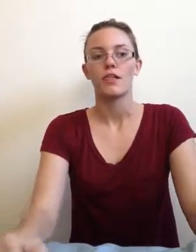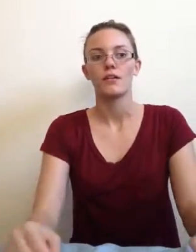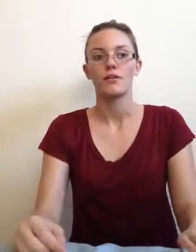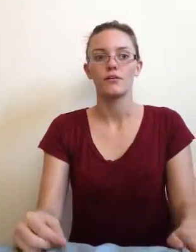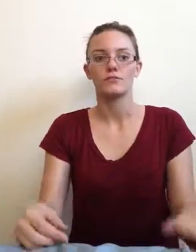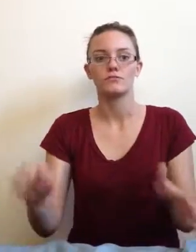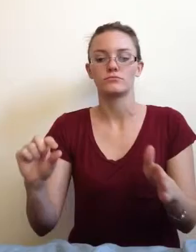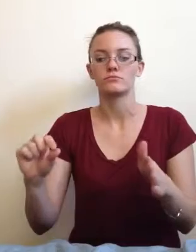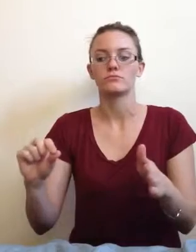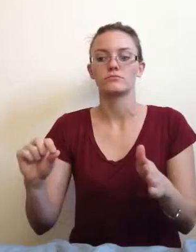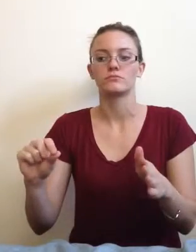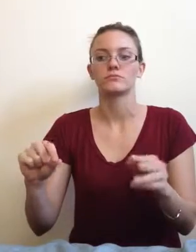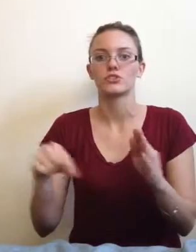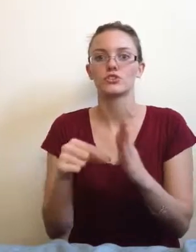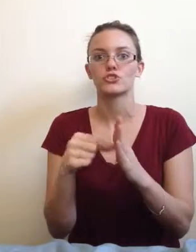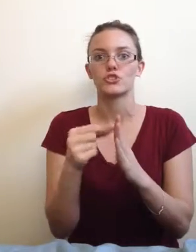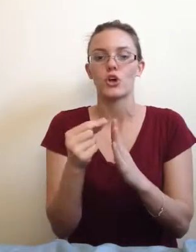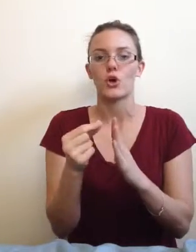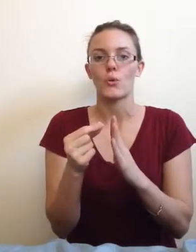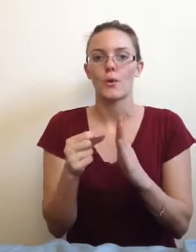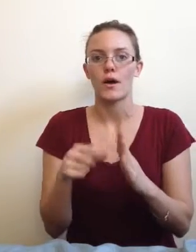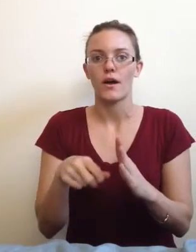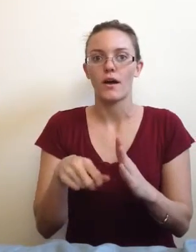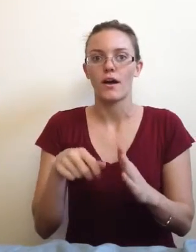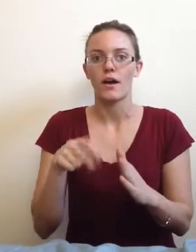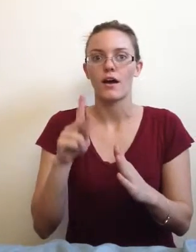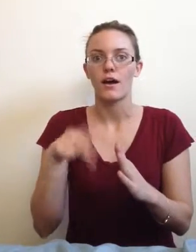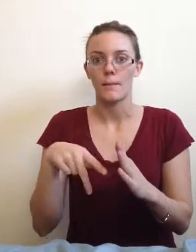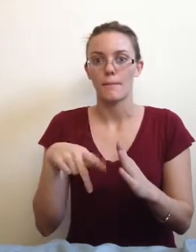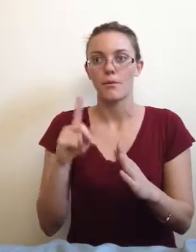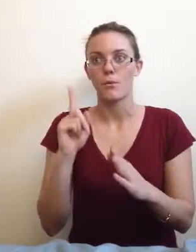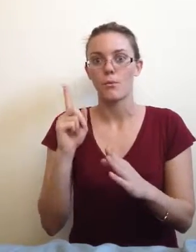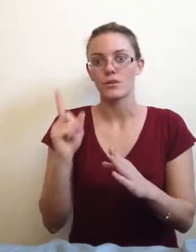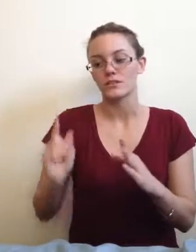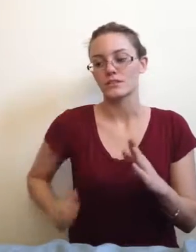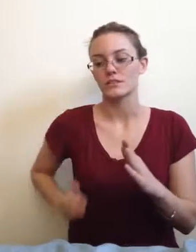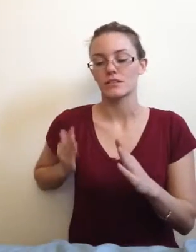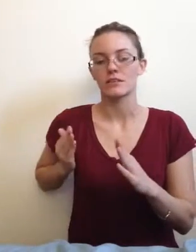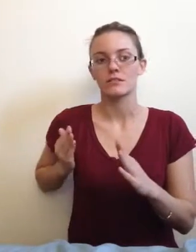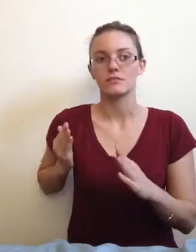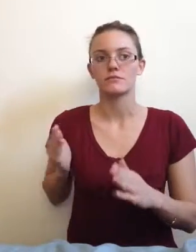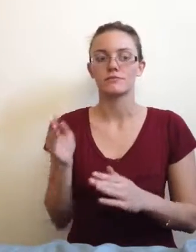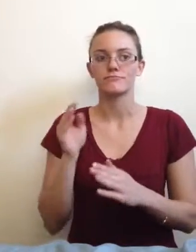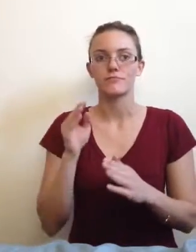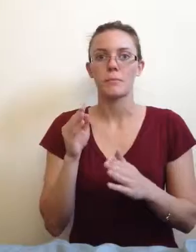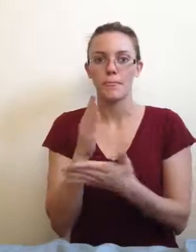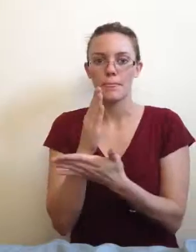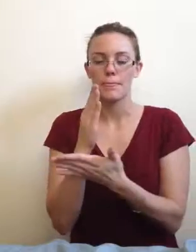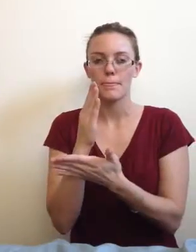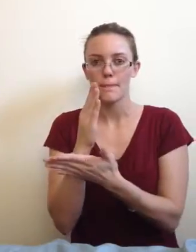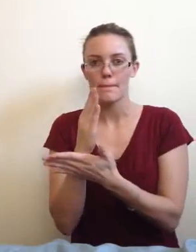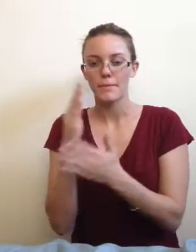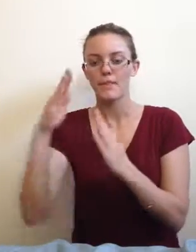side. Now, if you know anything about zippers, the top part of the zipper is kind of thick. So it's going to